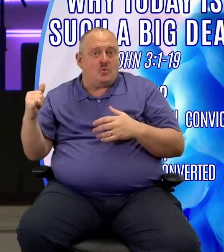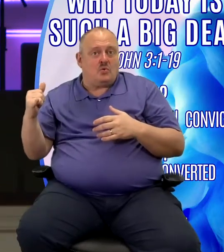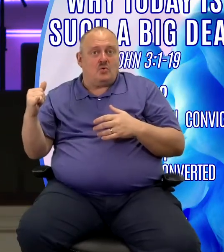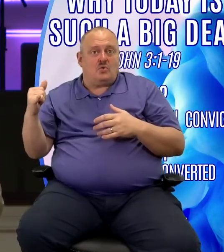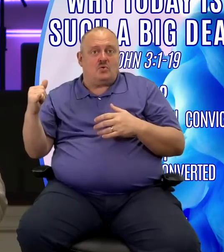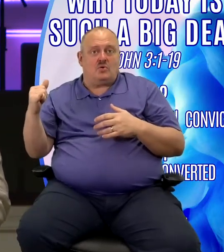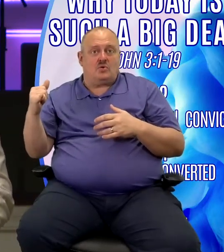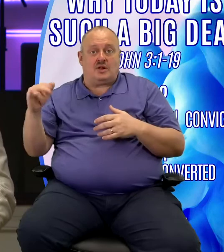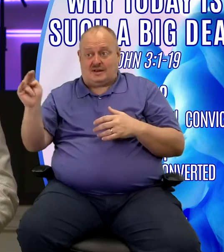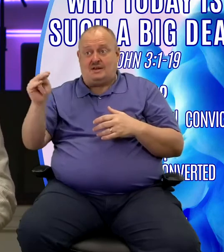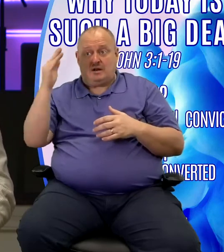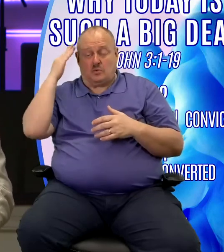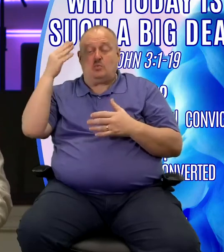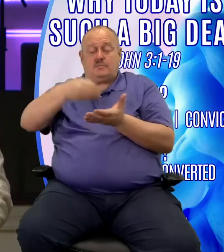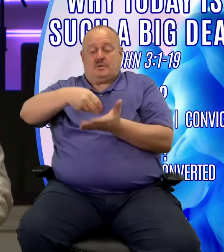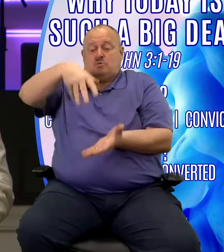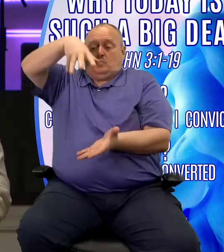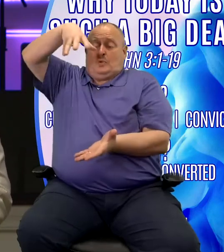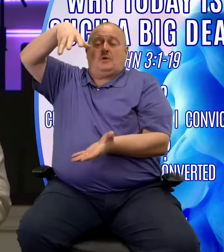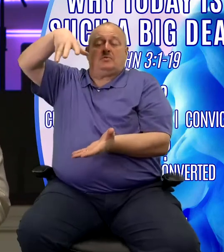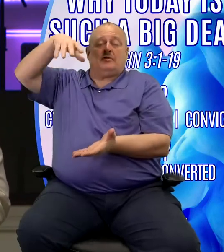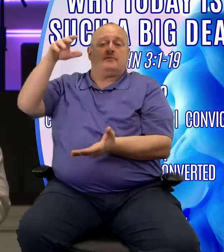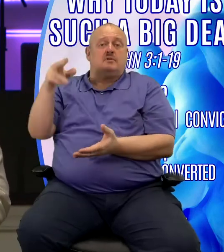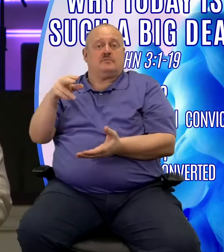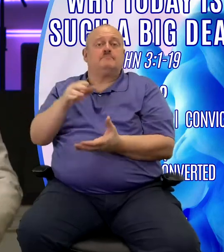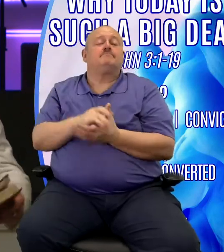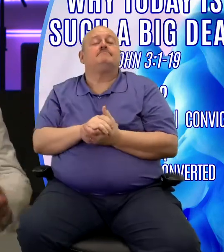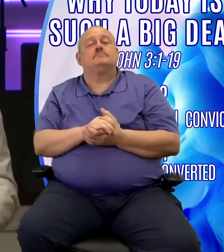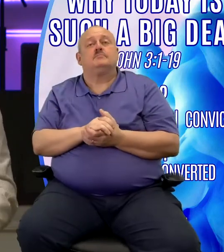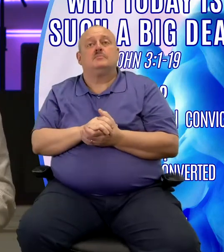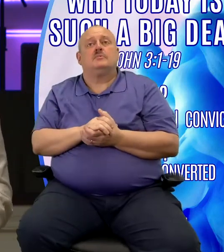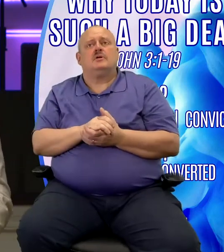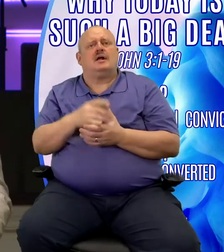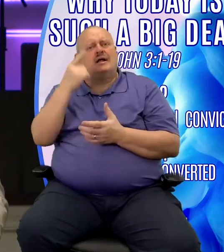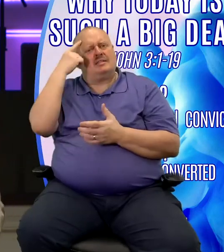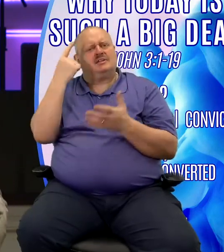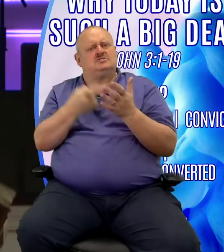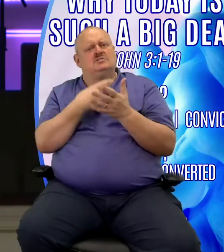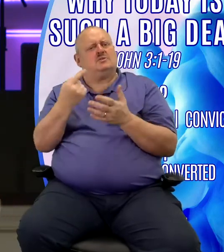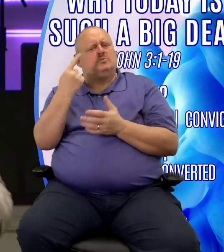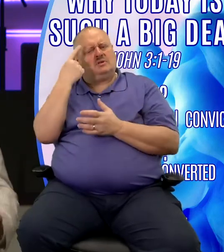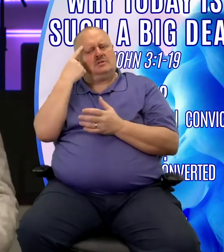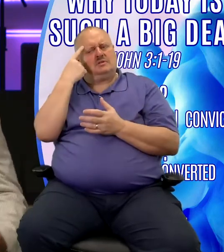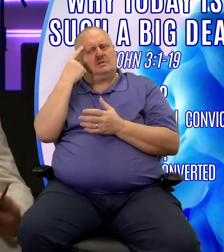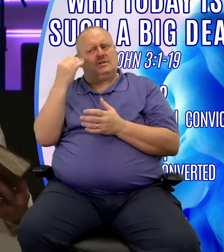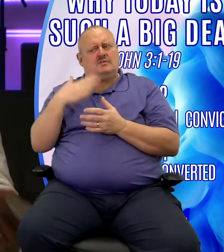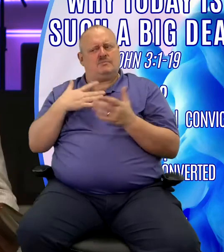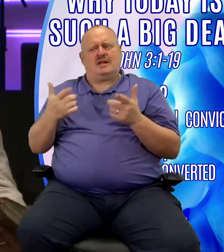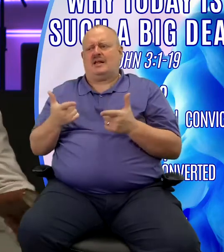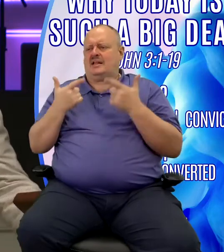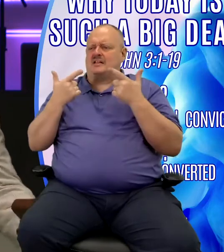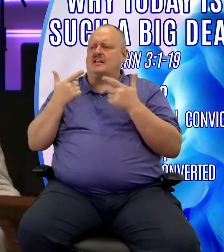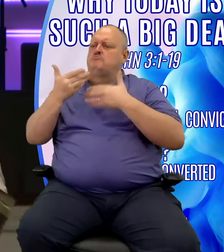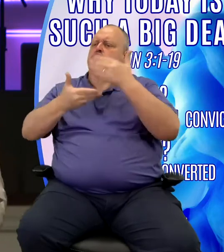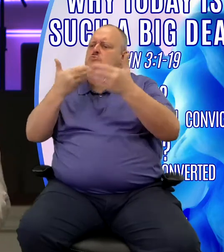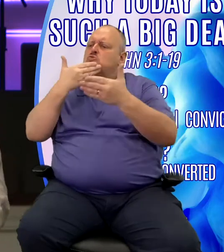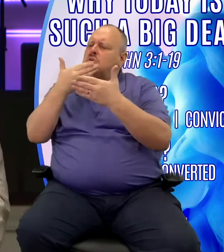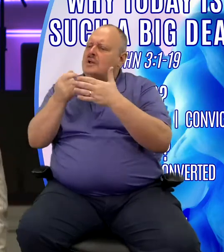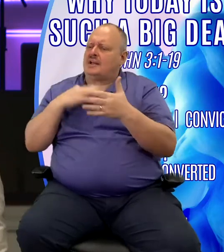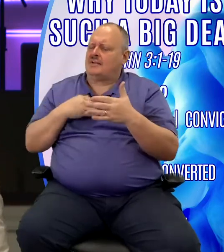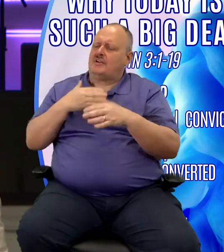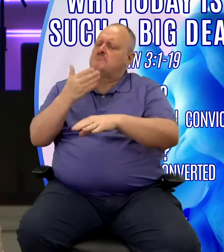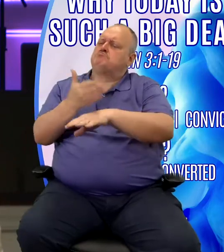have been a man of great wealth to hold the position that he had. And I think sometimes we think, well, if my life is going well, if I am